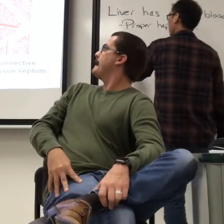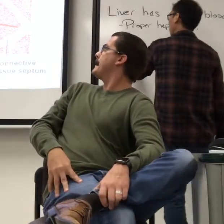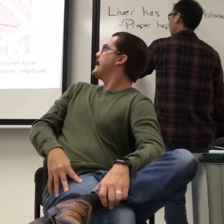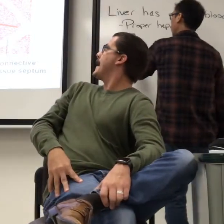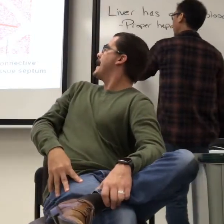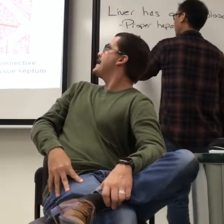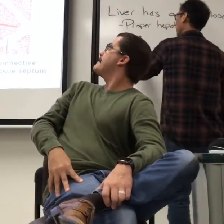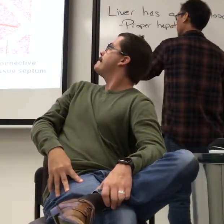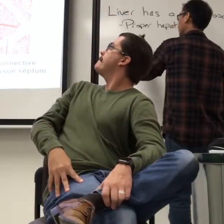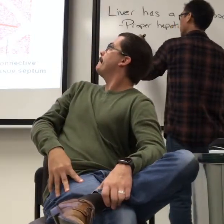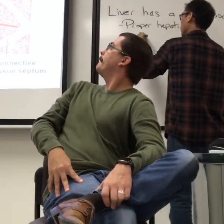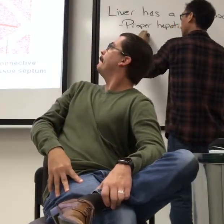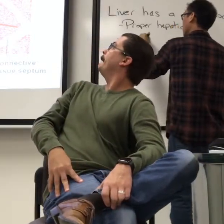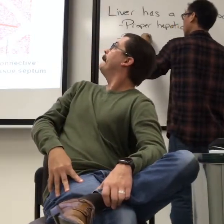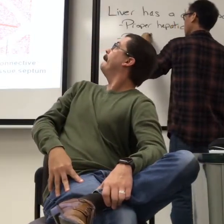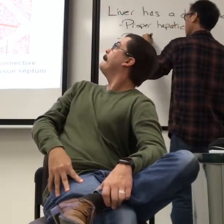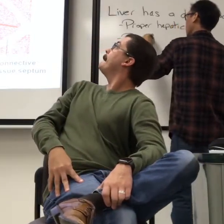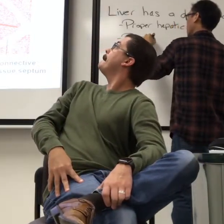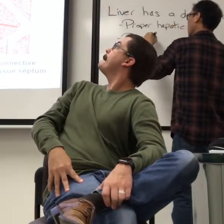and portal vein.